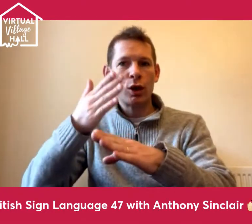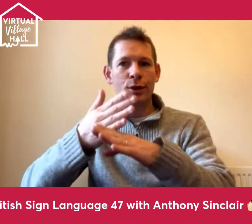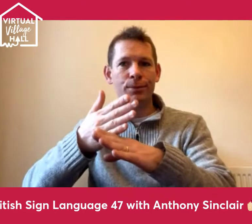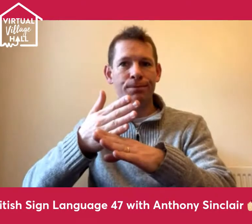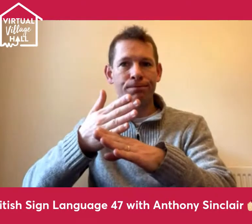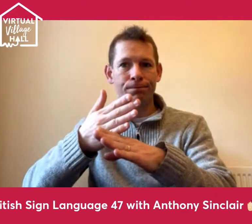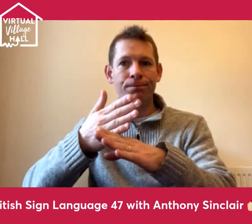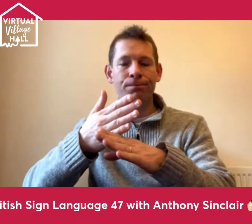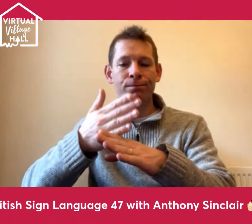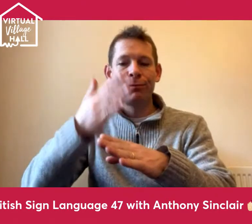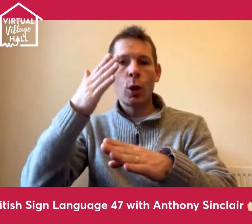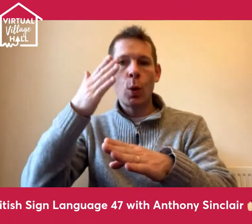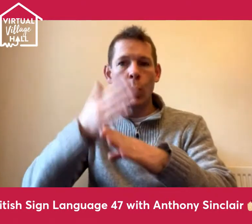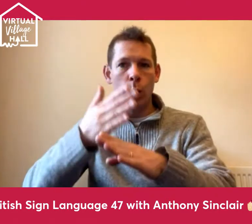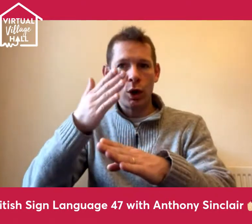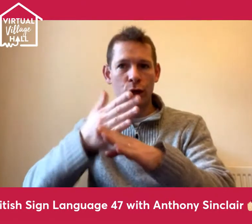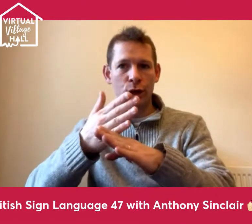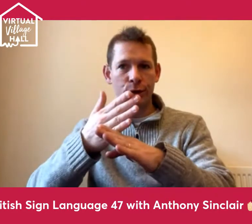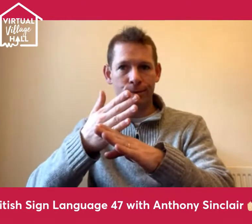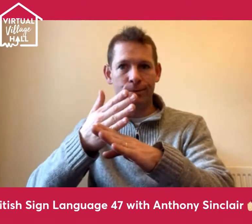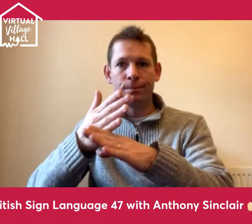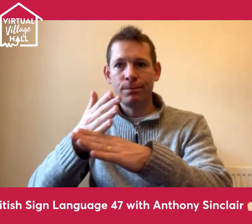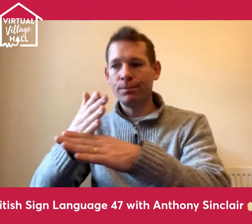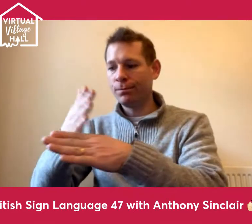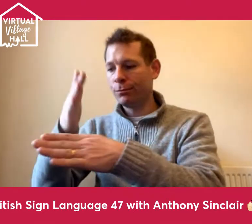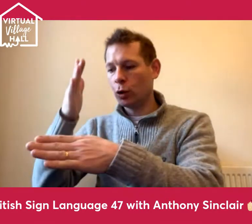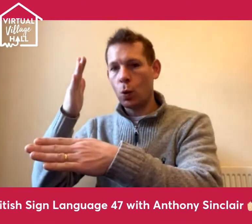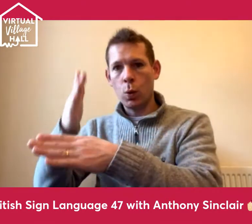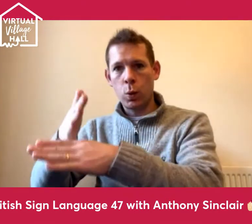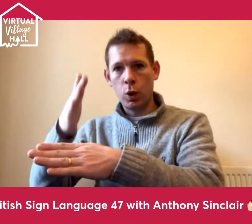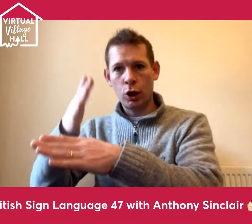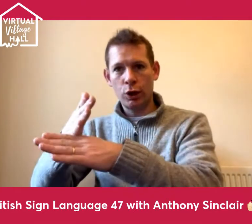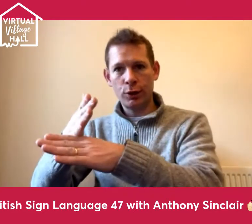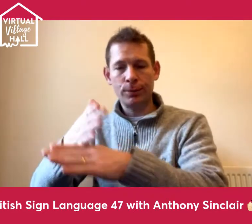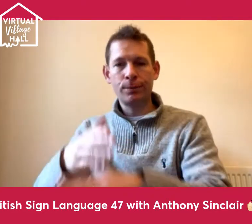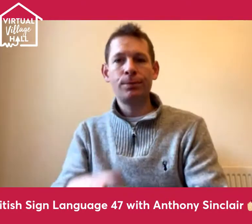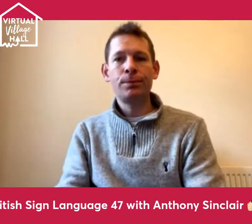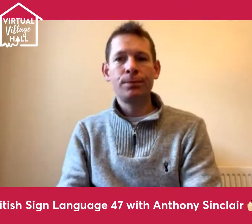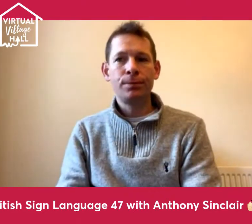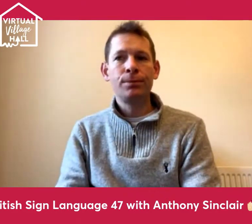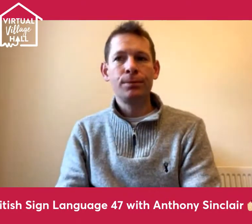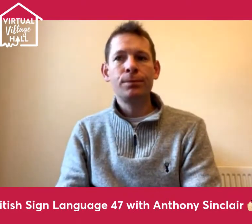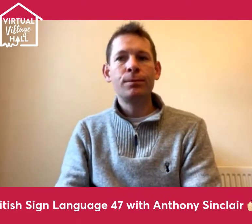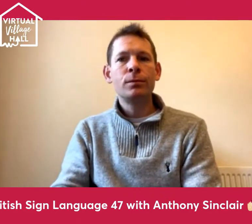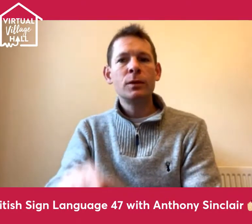So it could be your workplace, and that's how you sign work. Work.